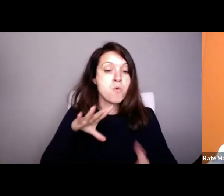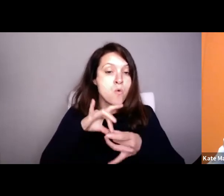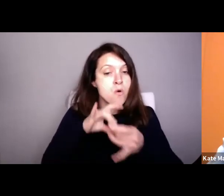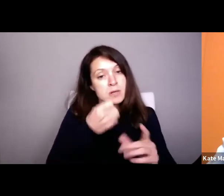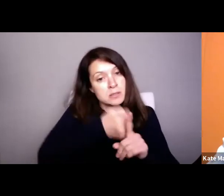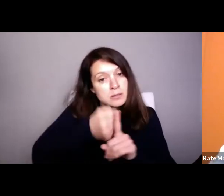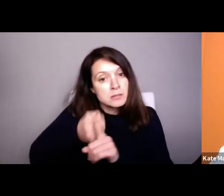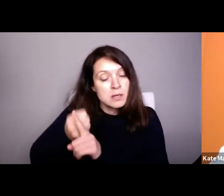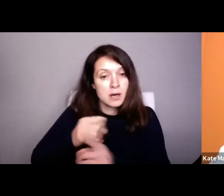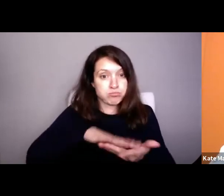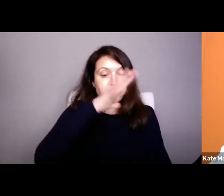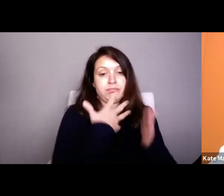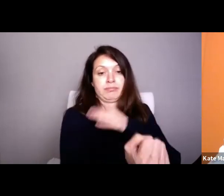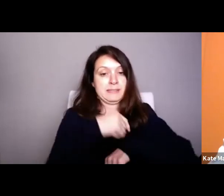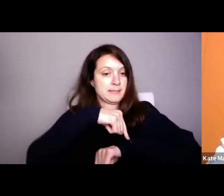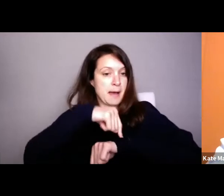had expected.